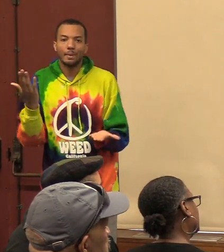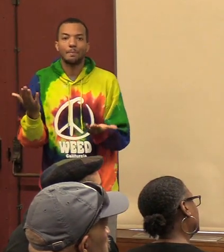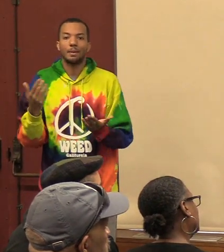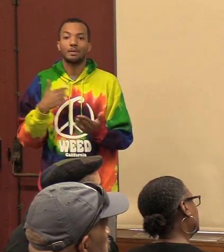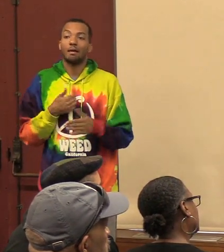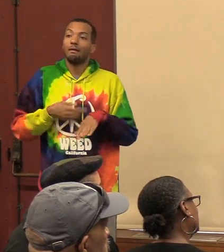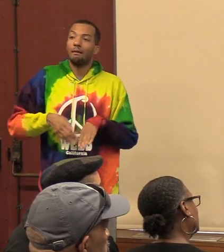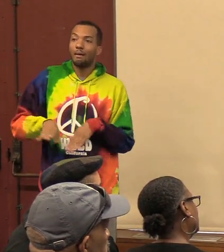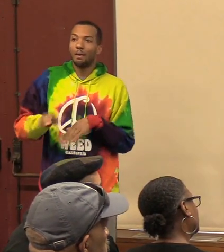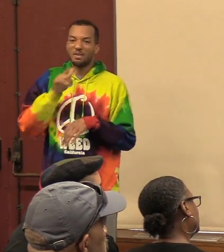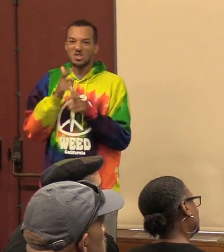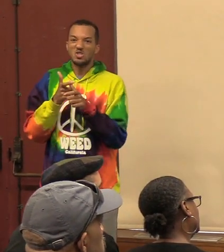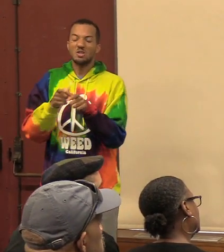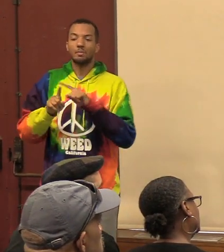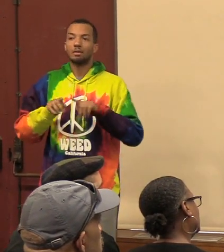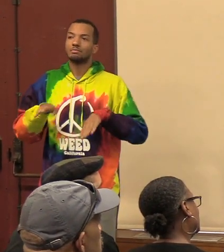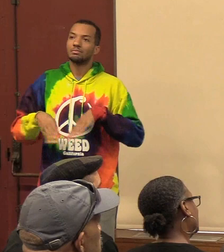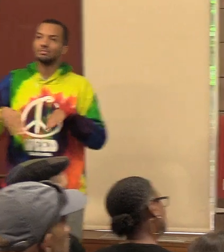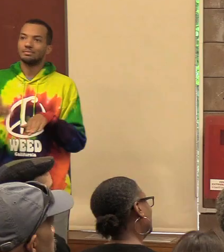walking mode.